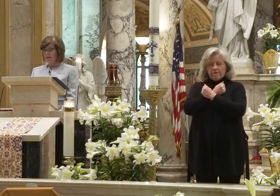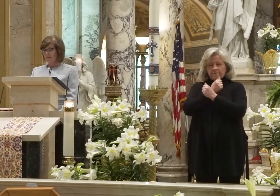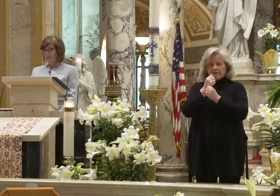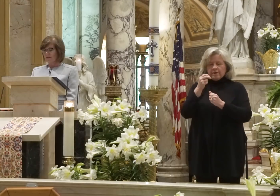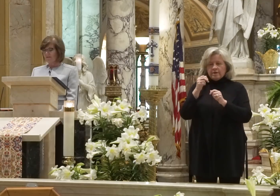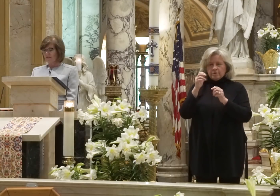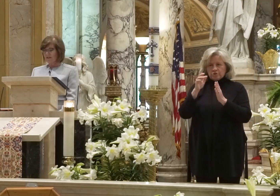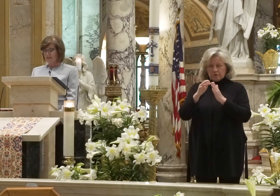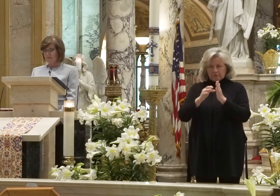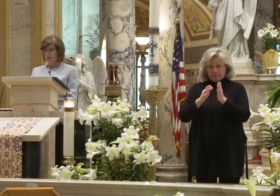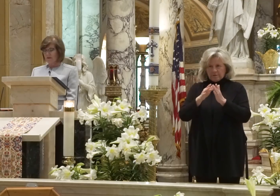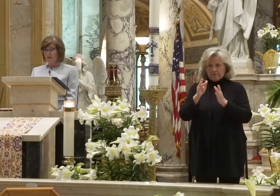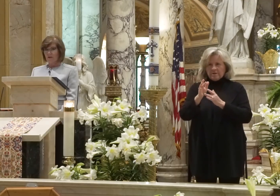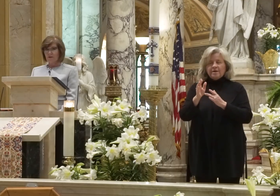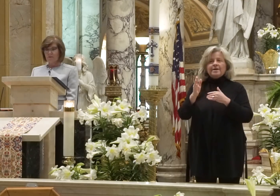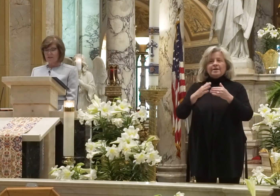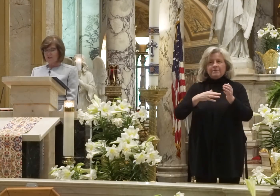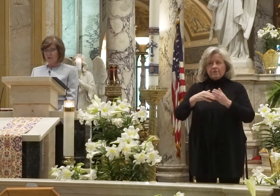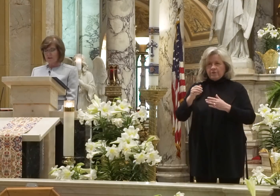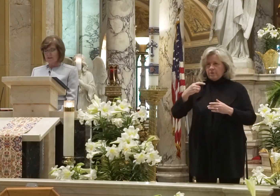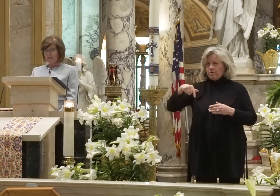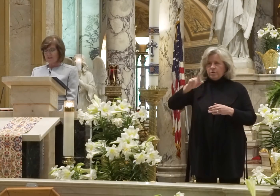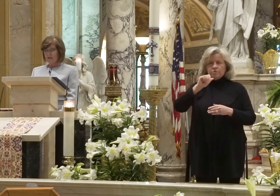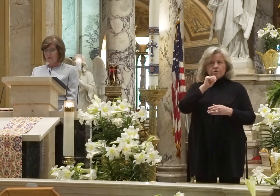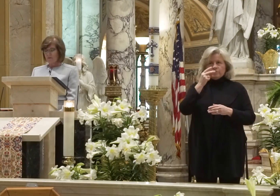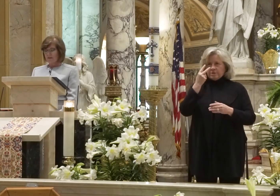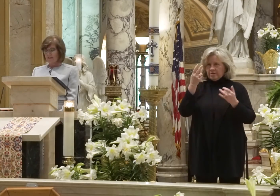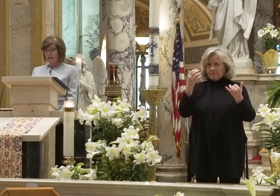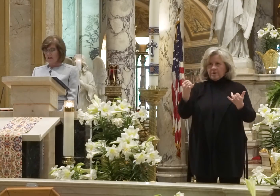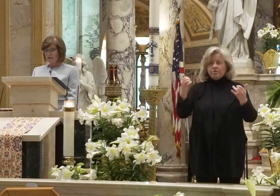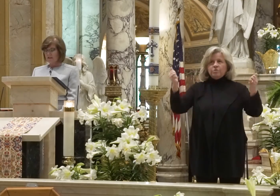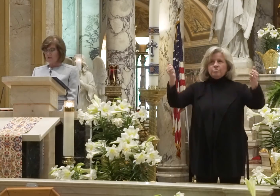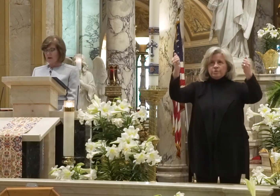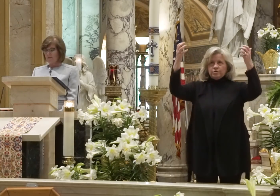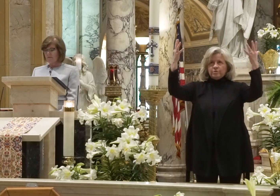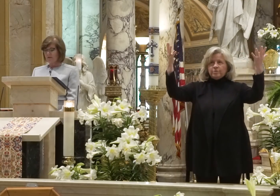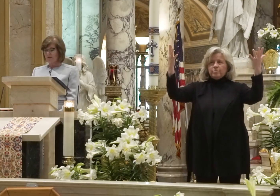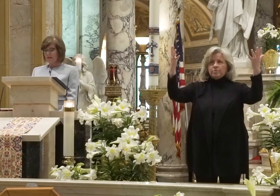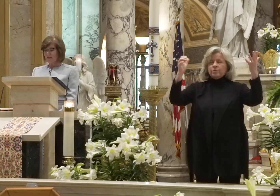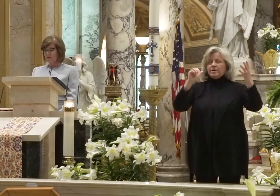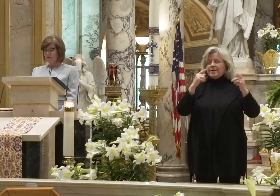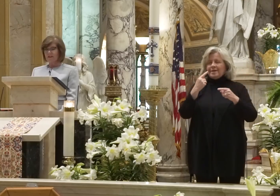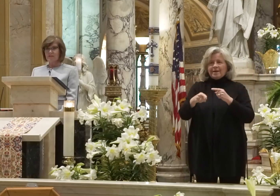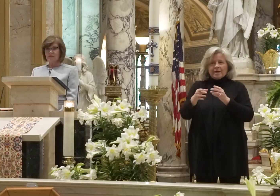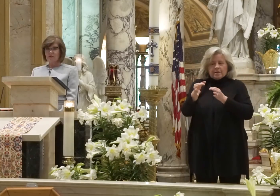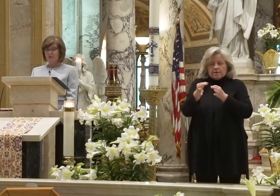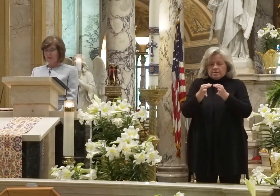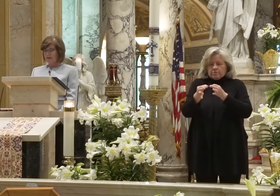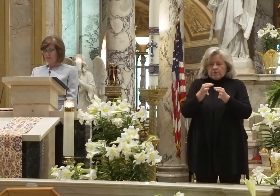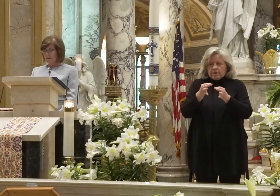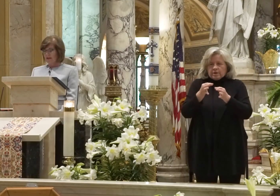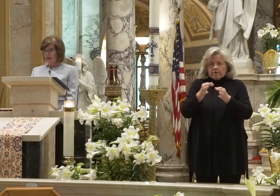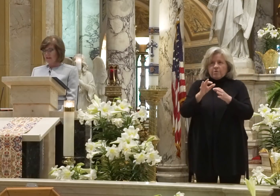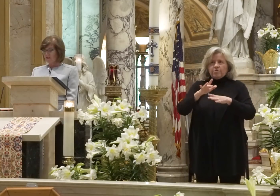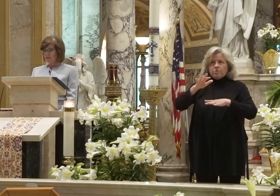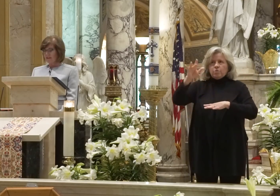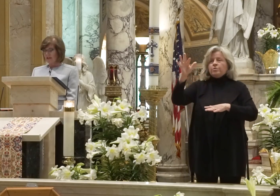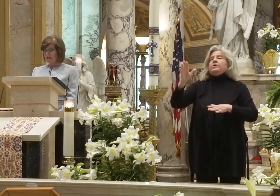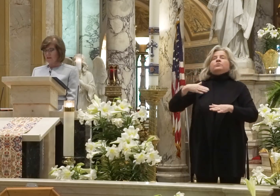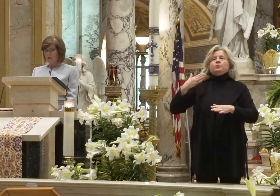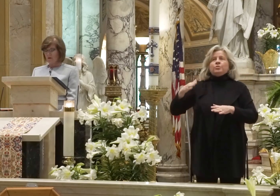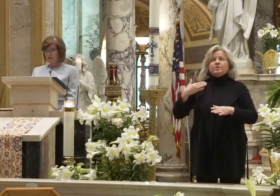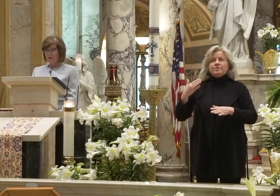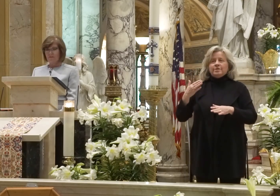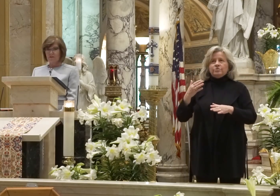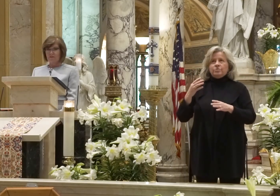now, yet believe in him, you rejoice with the indescribable and glorious joy as you